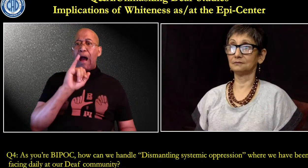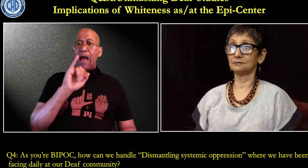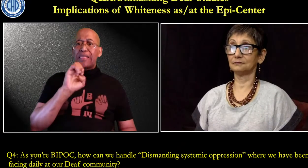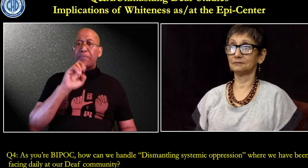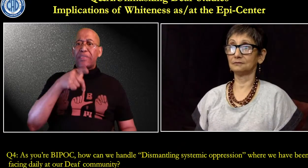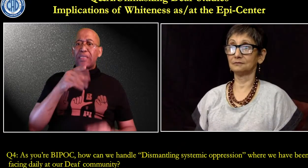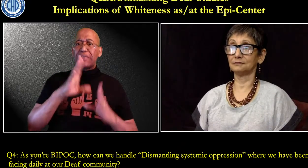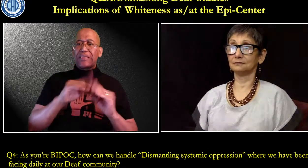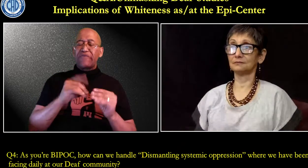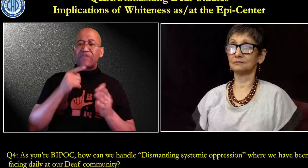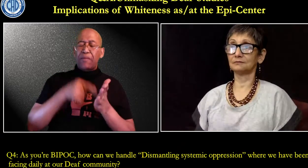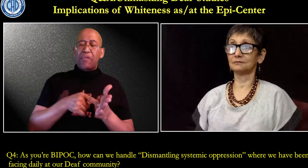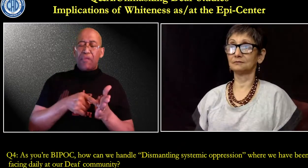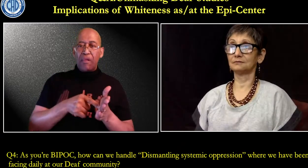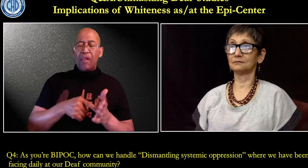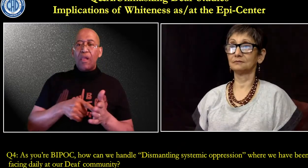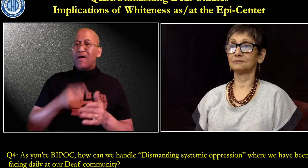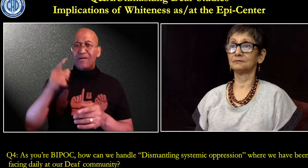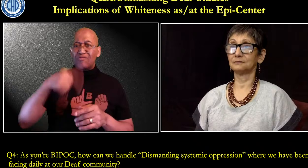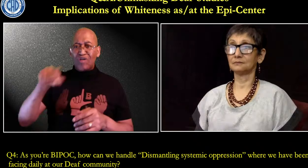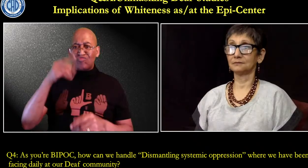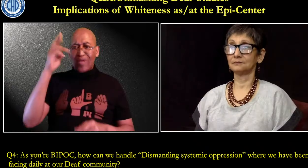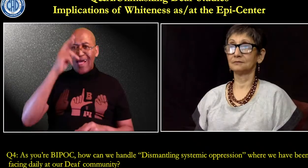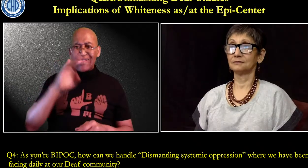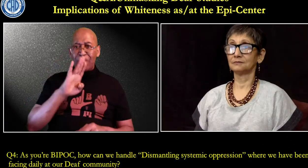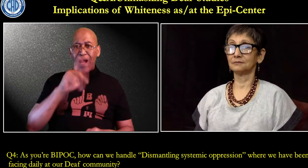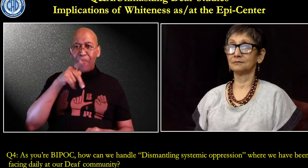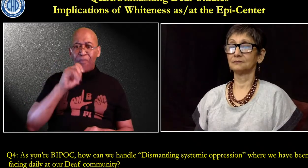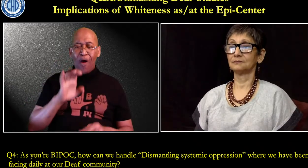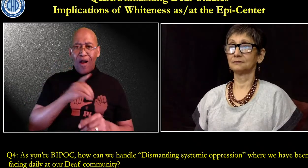Deaf Institute, the BIPOC,